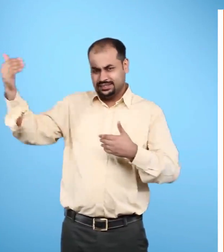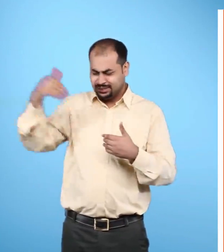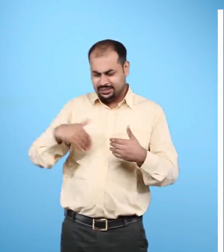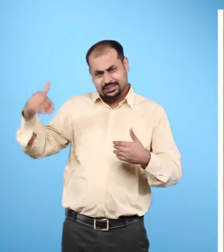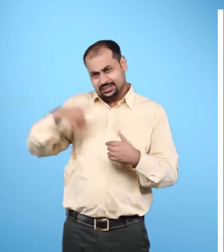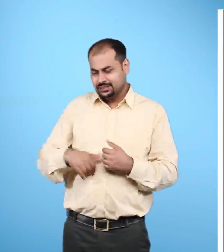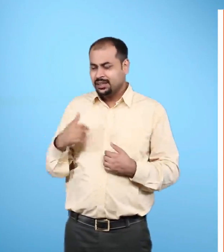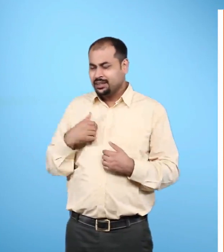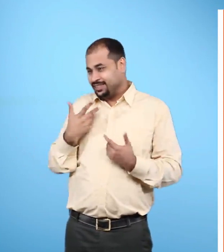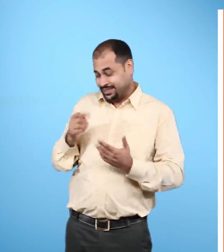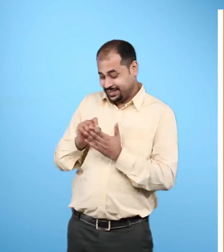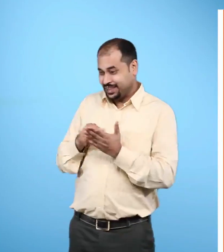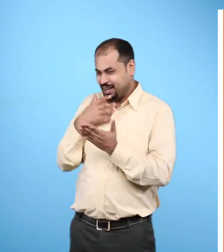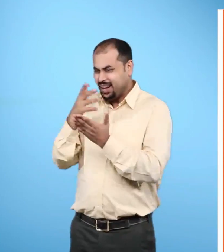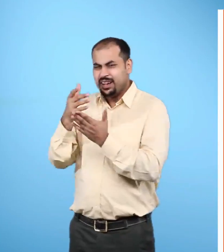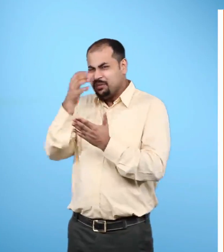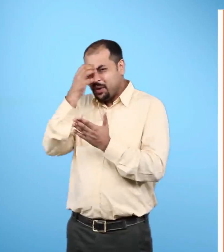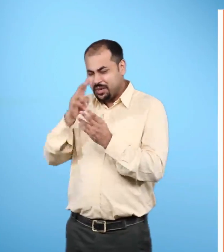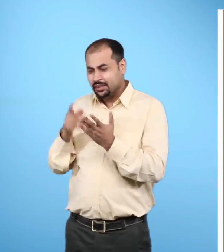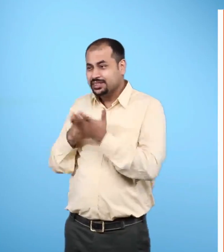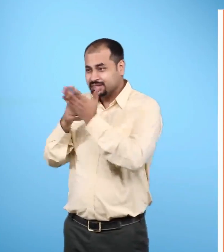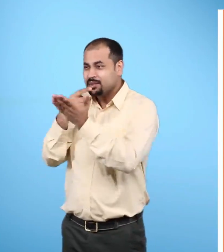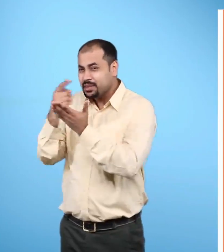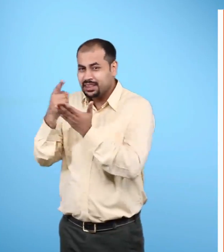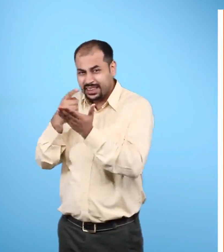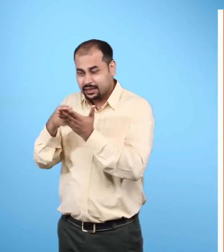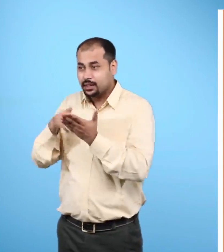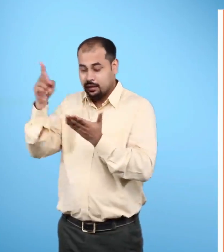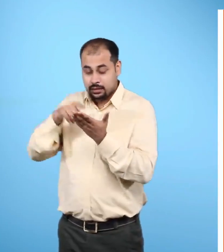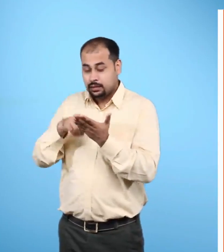home, I ask them to do this. But why do they run away?